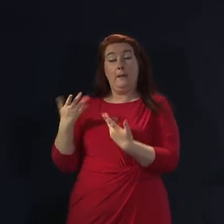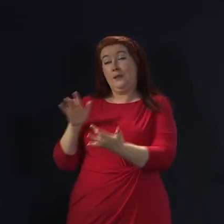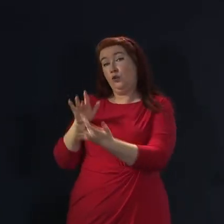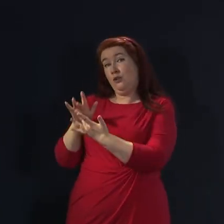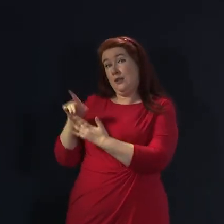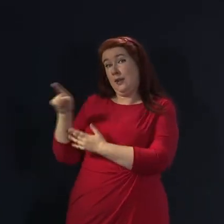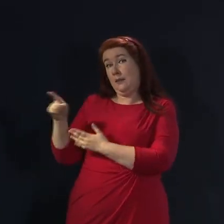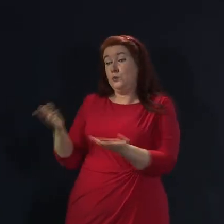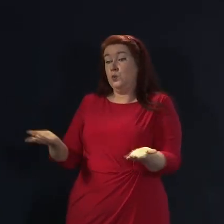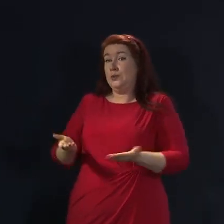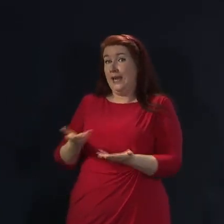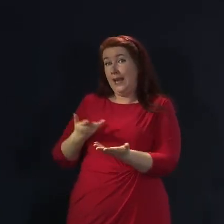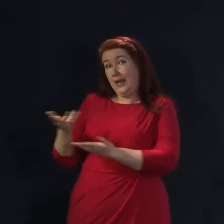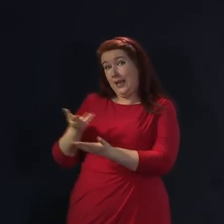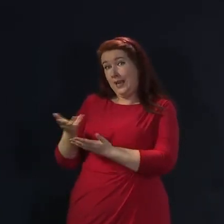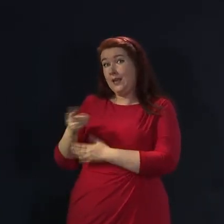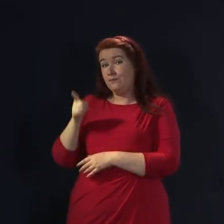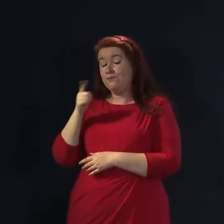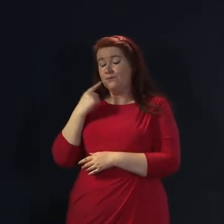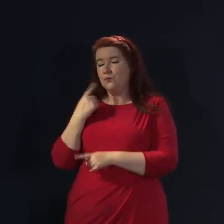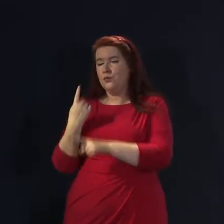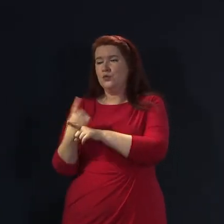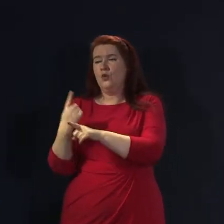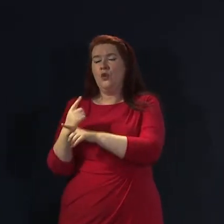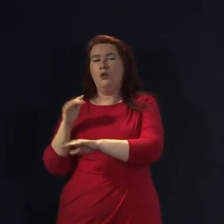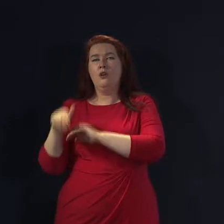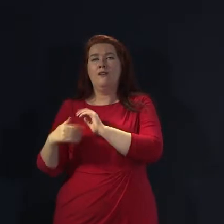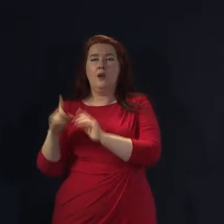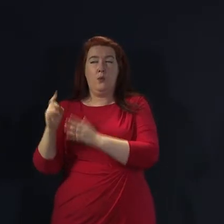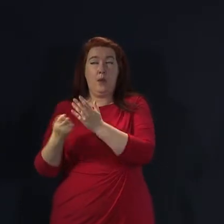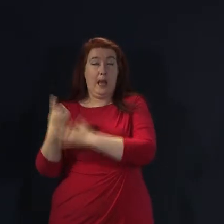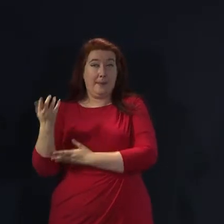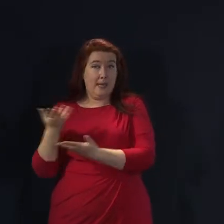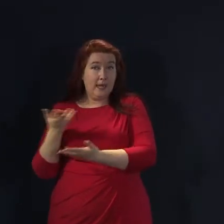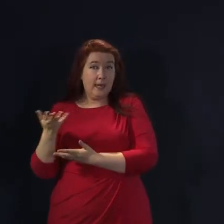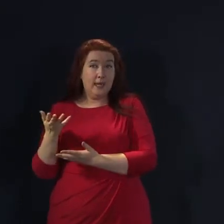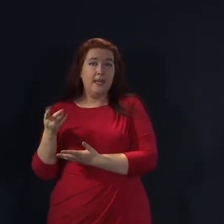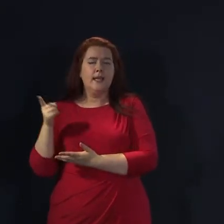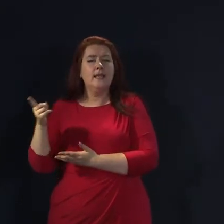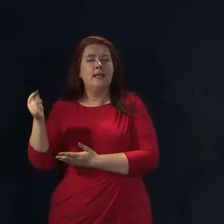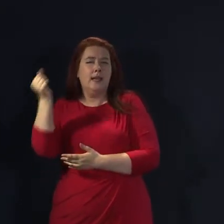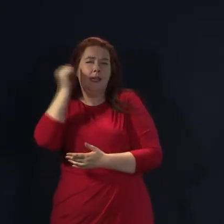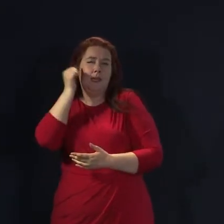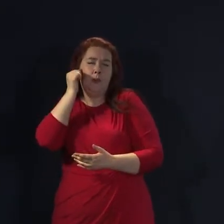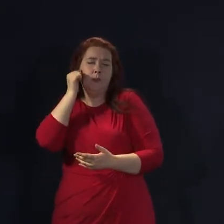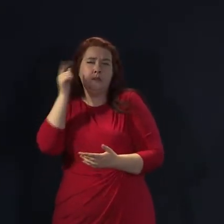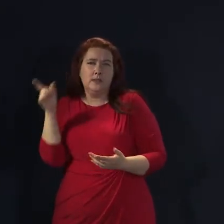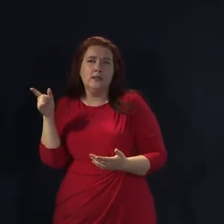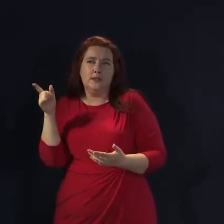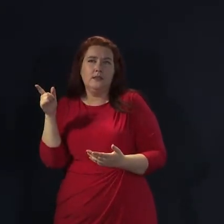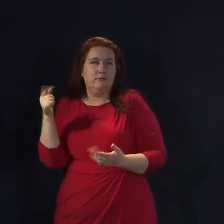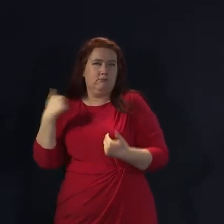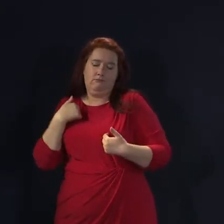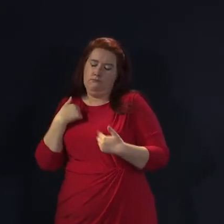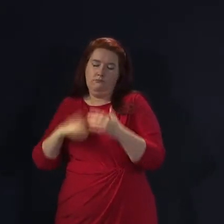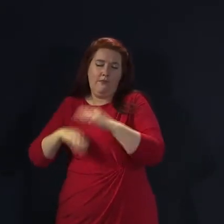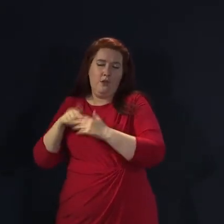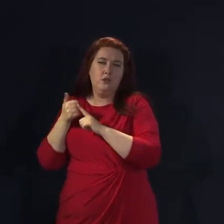him earlier on today. We spoke about what happened. He knows that he's got my